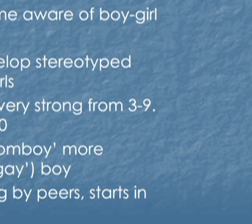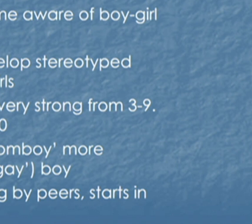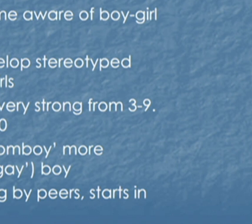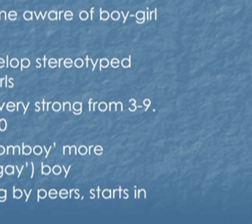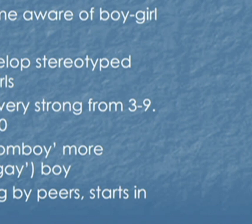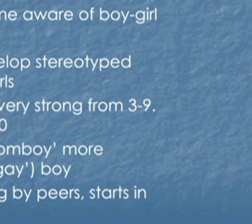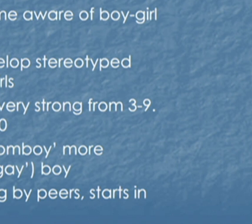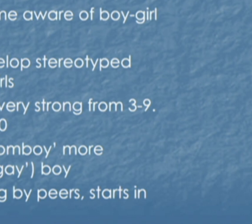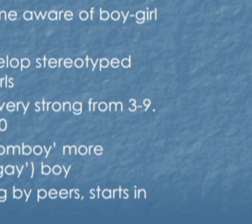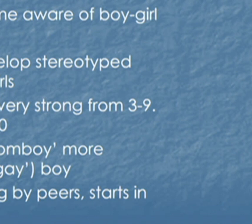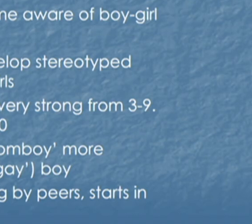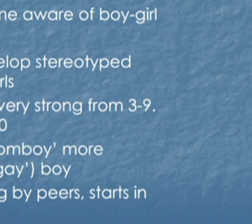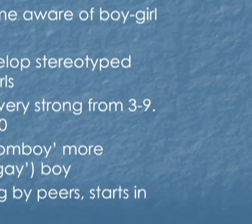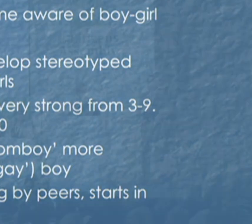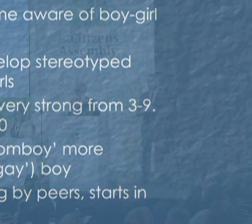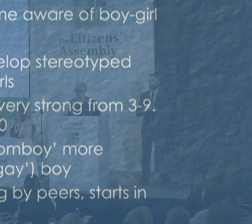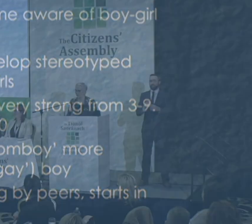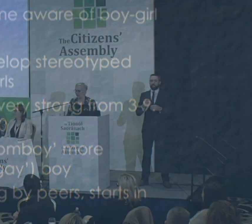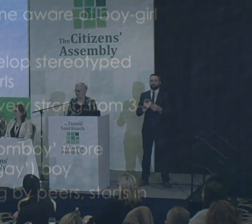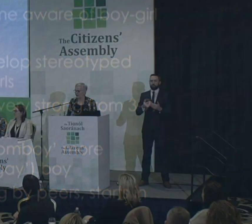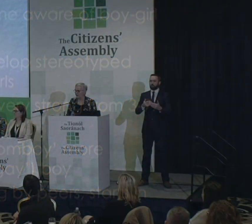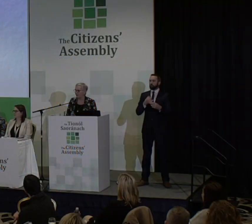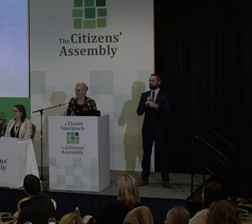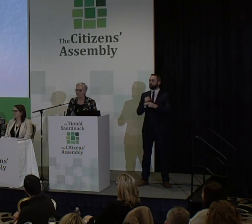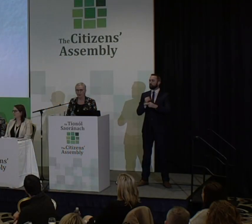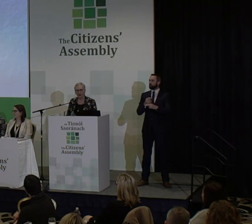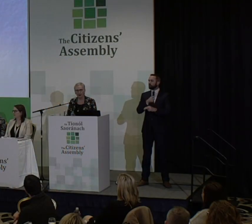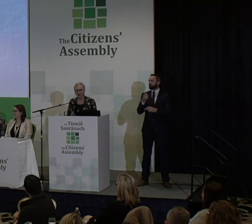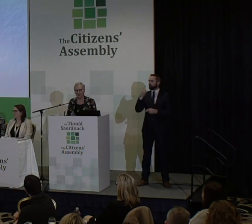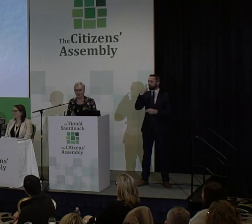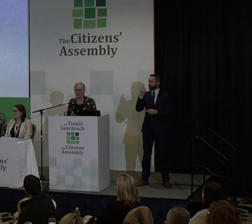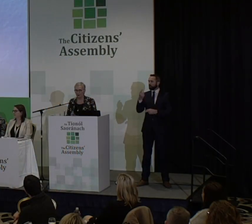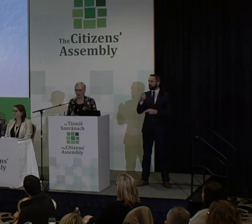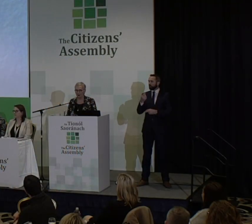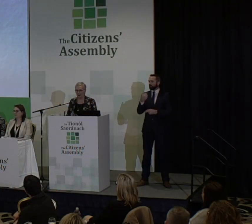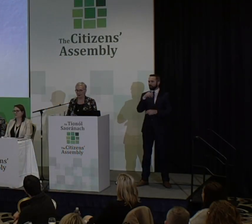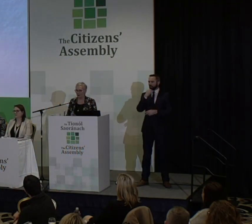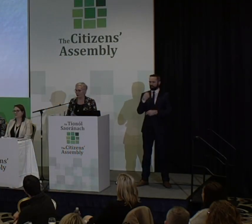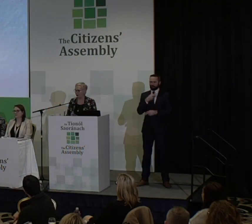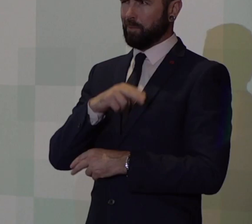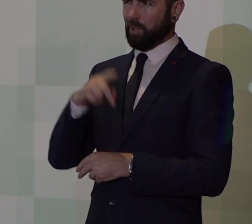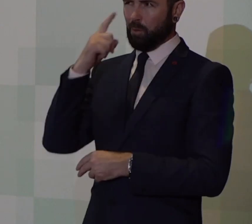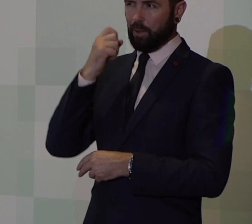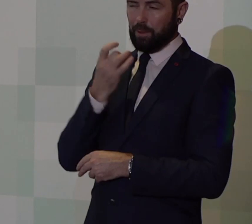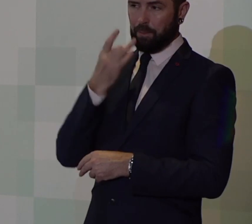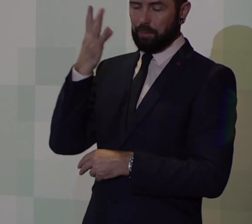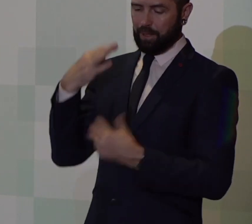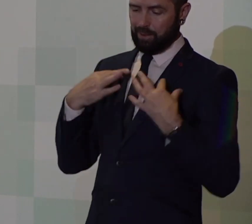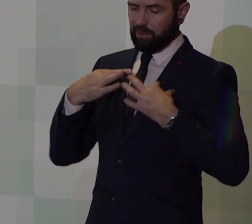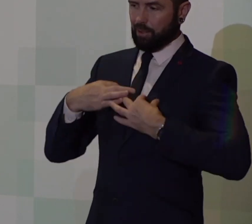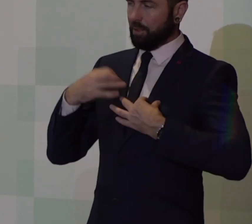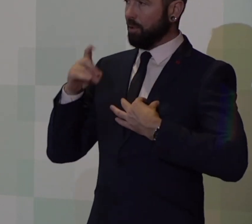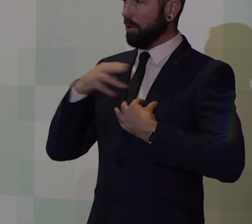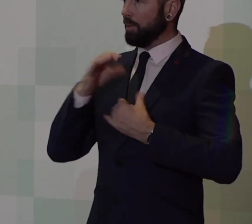boys and girls. So even in preschool, you'll find them saying, I'm not wearing that pink shirt, or I'm not going